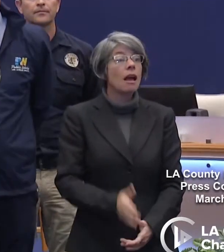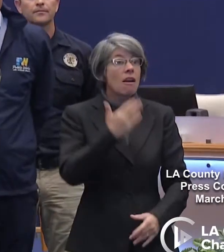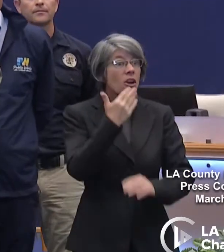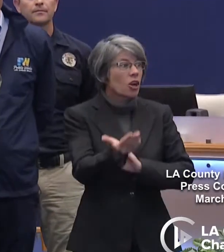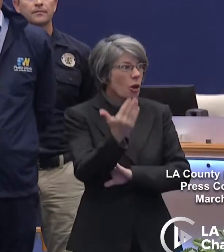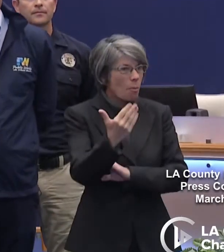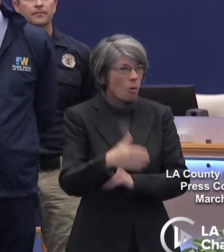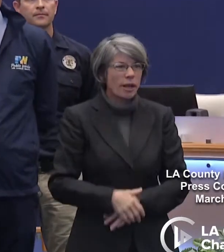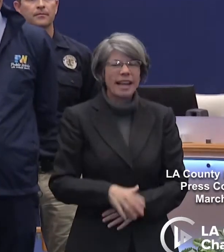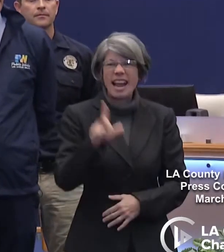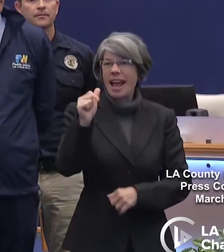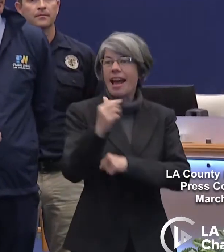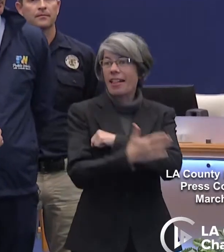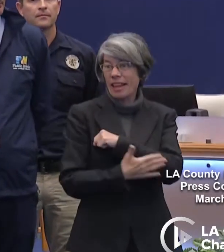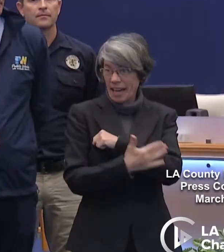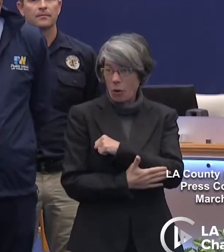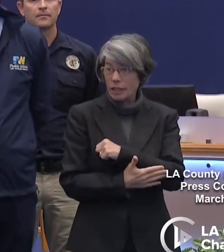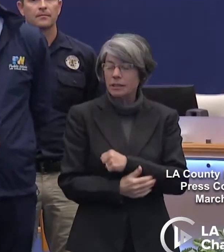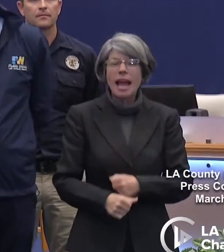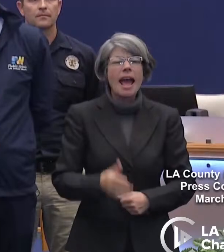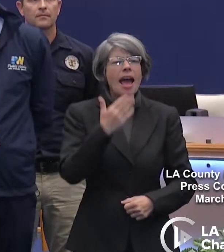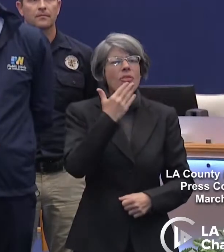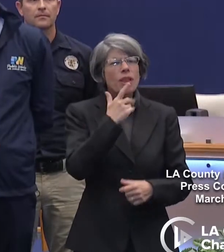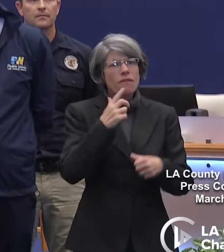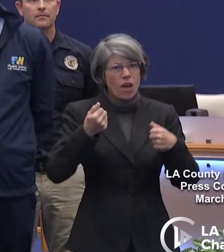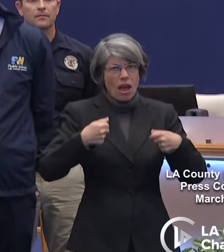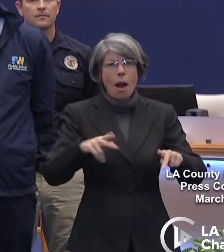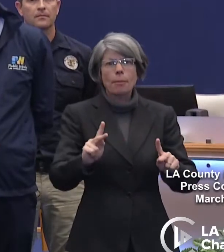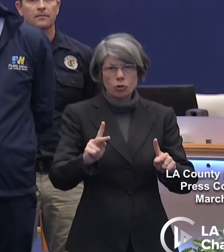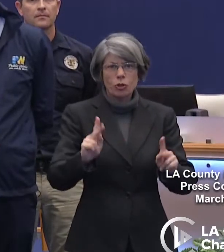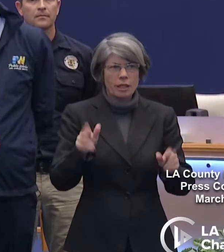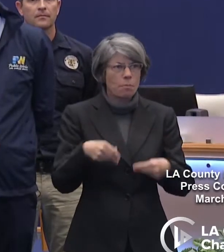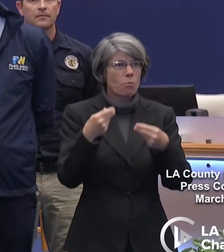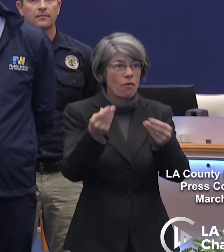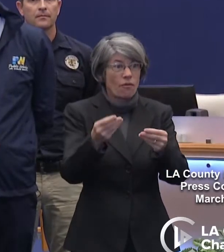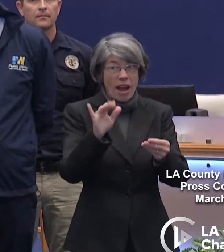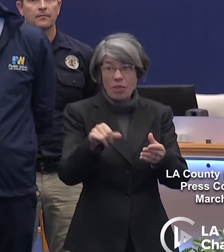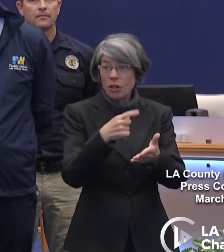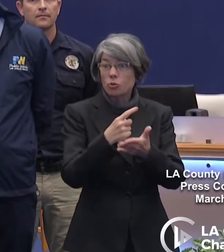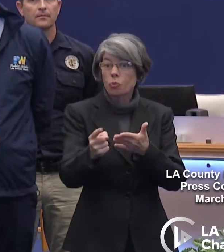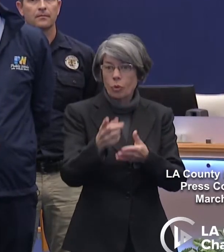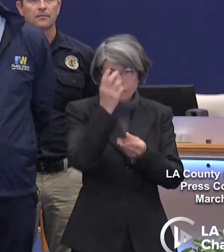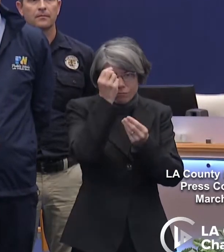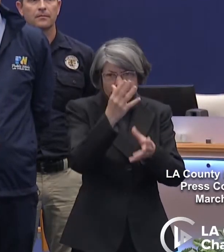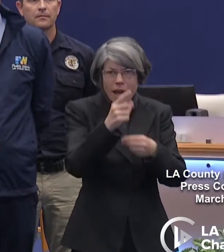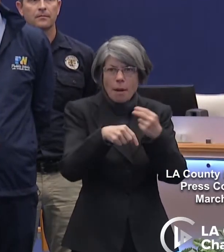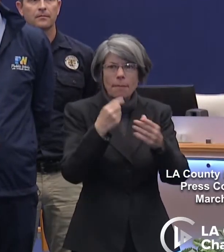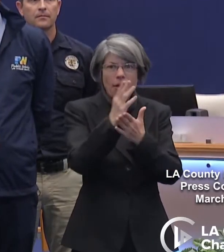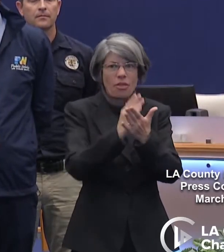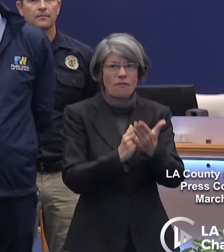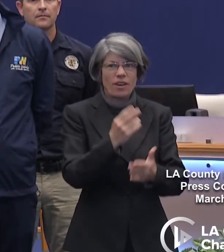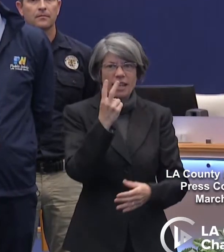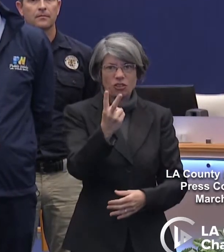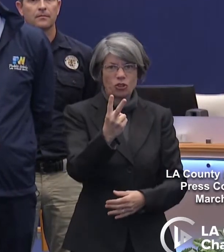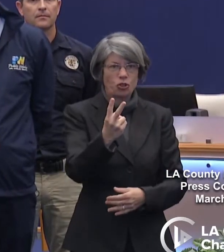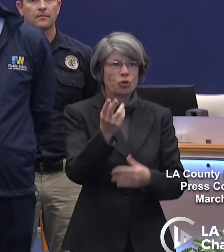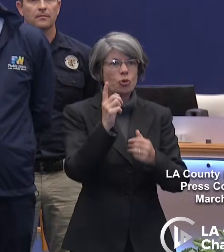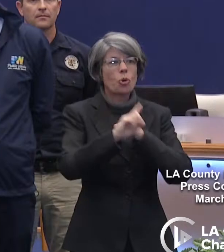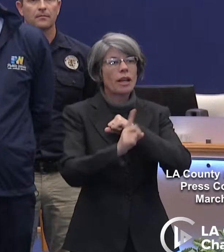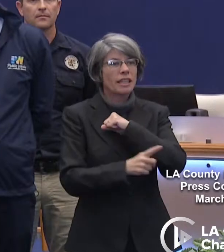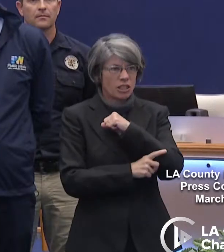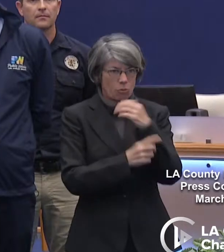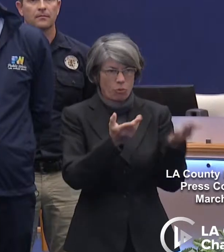Good morning, LA County, and thank you for the opportunity to provide this week's update on our Phase 2 debris